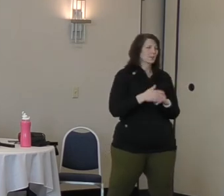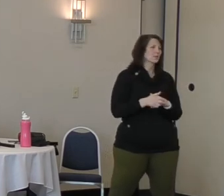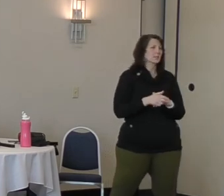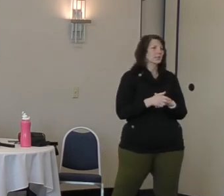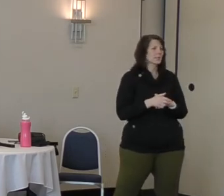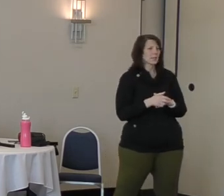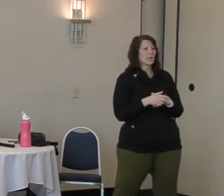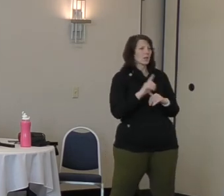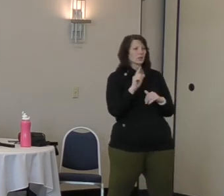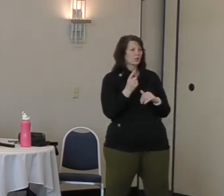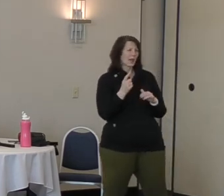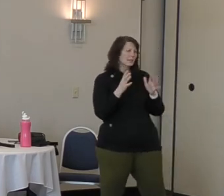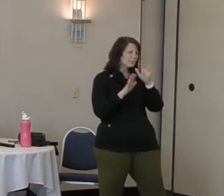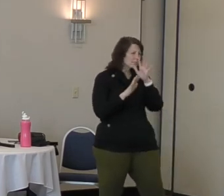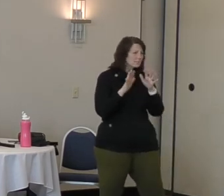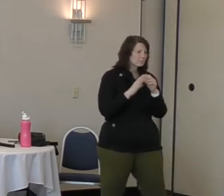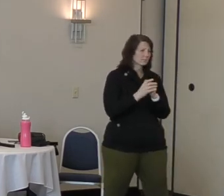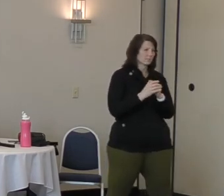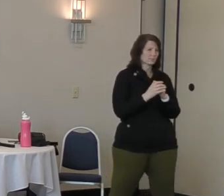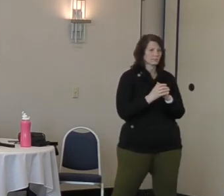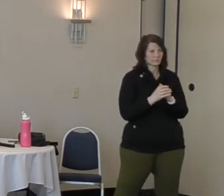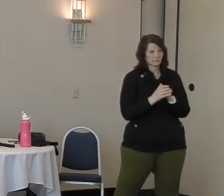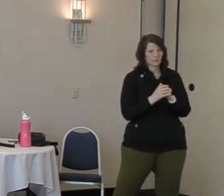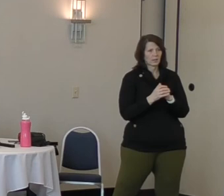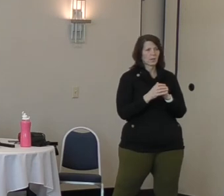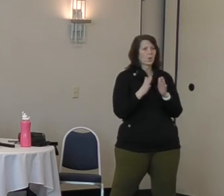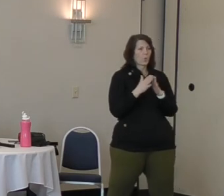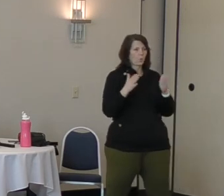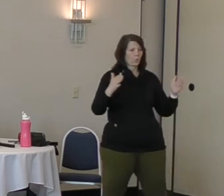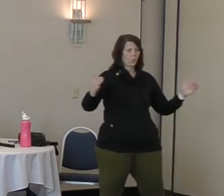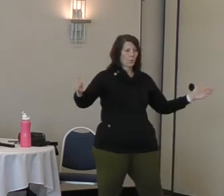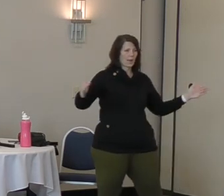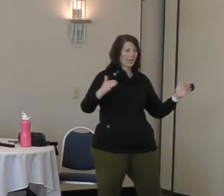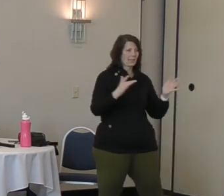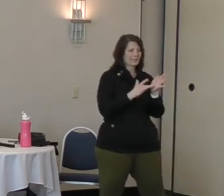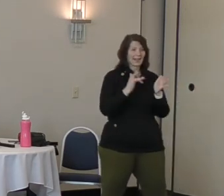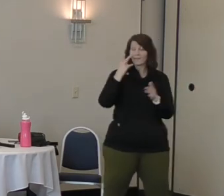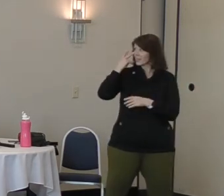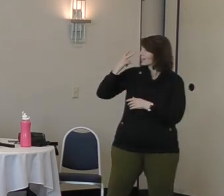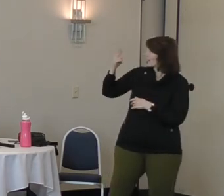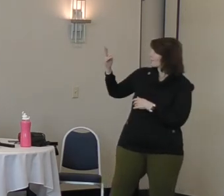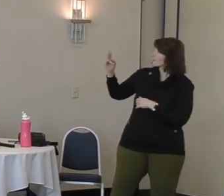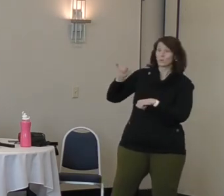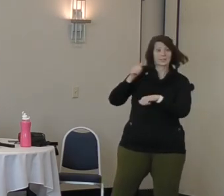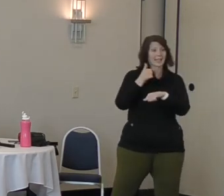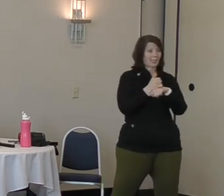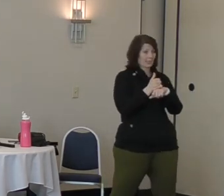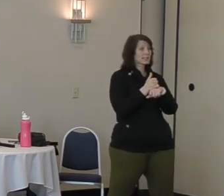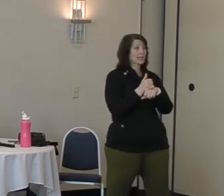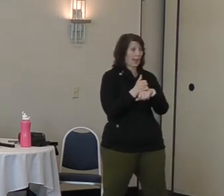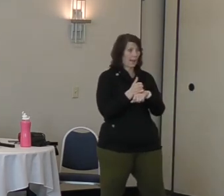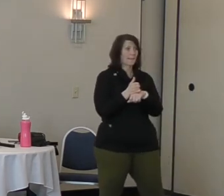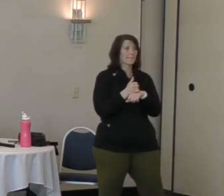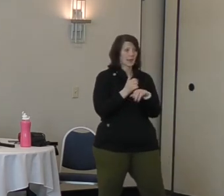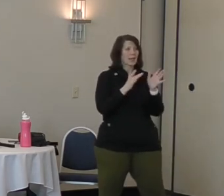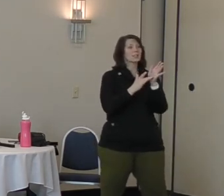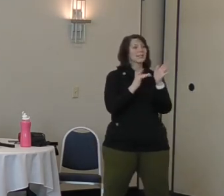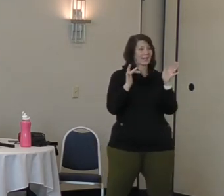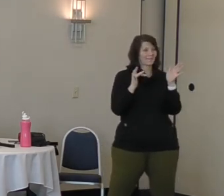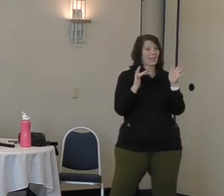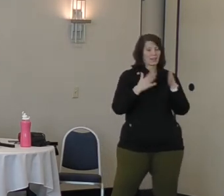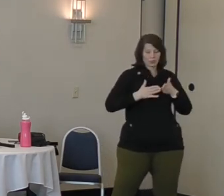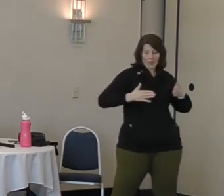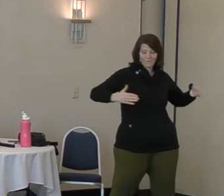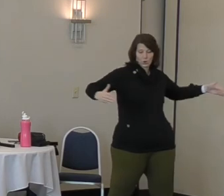variables and all these different moving parts. But width is your big advantage, and if you set this up to take advantage of your